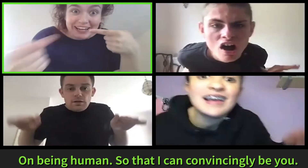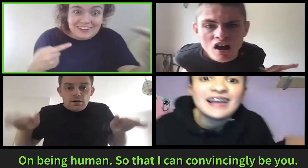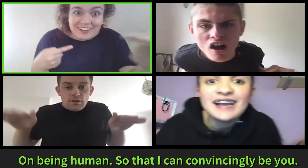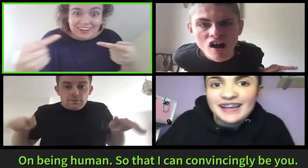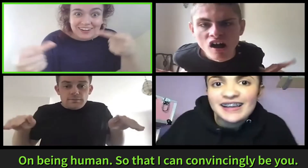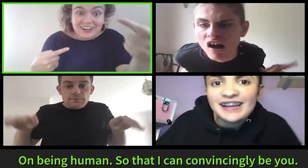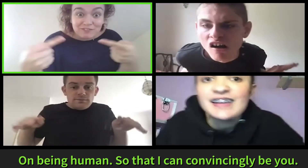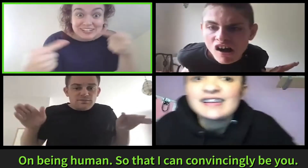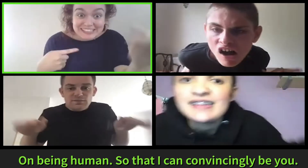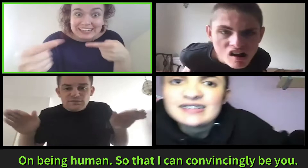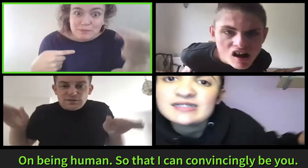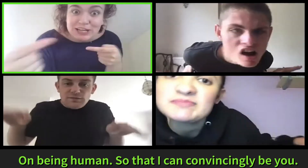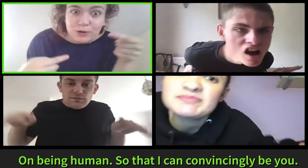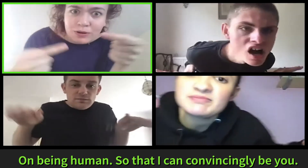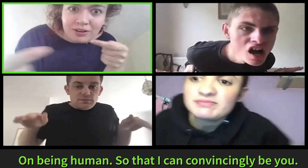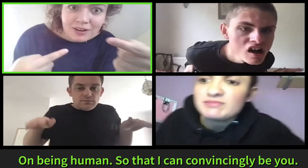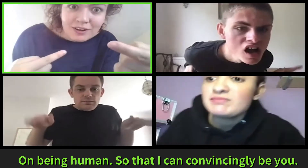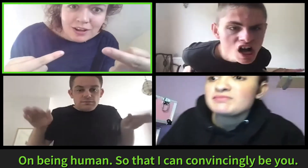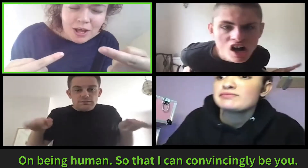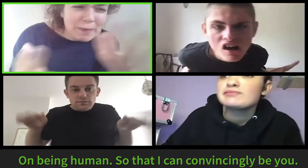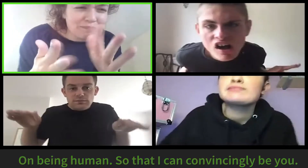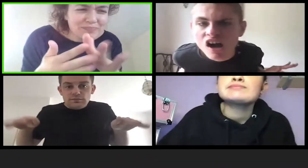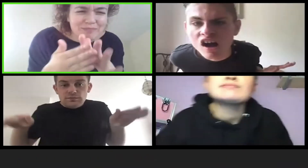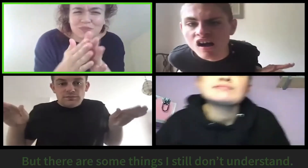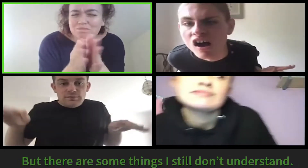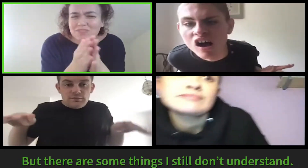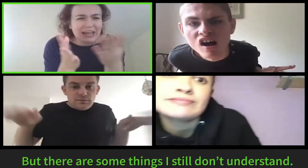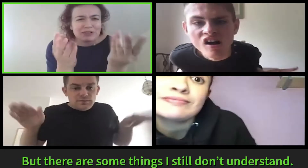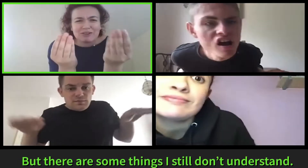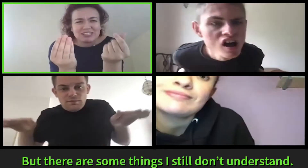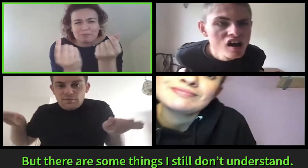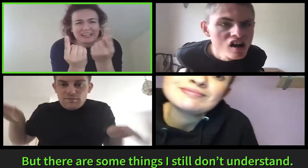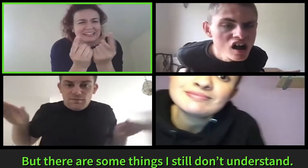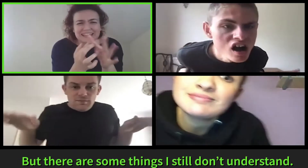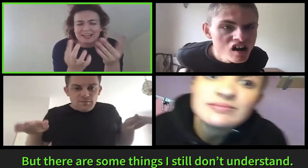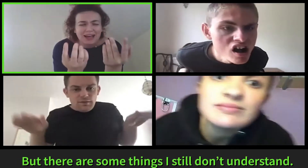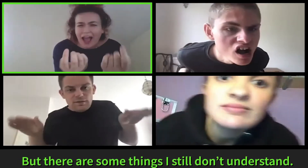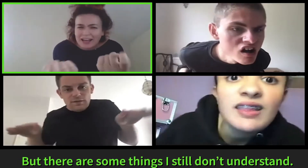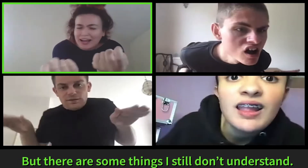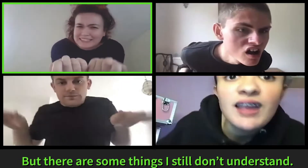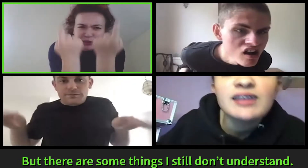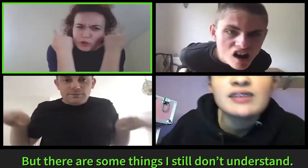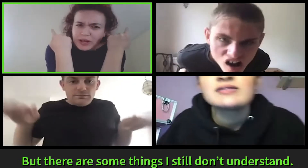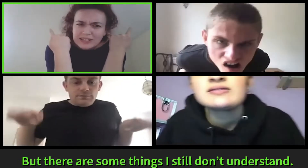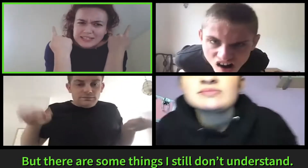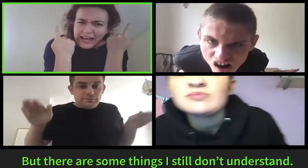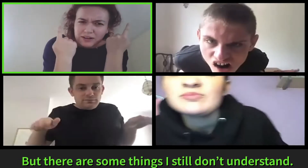can convincingly be you. But there are some things I still don't understand.